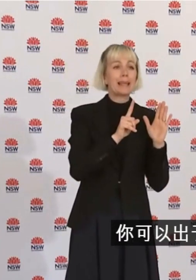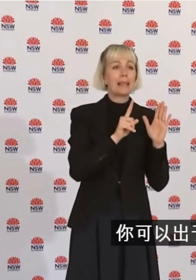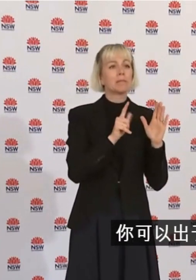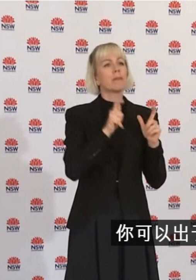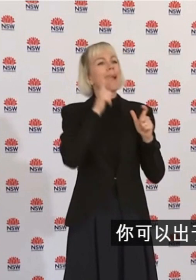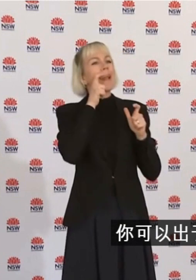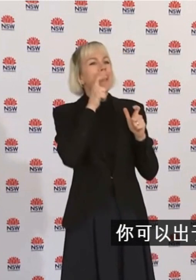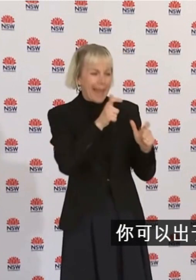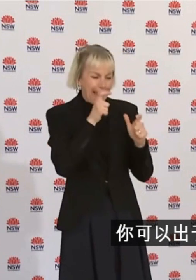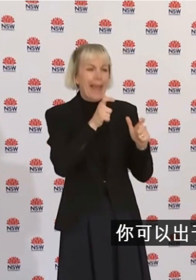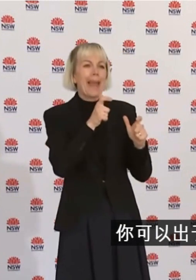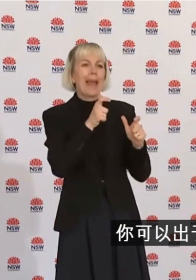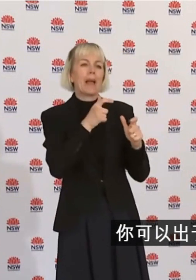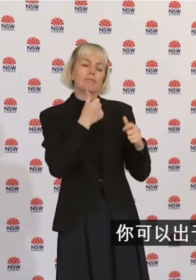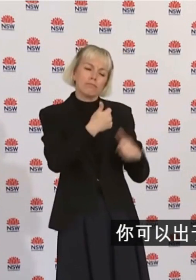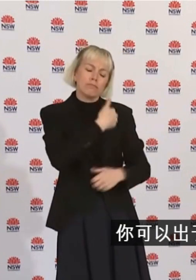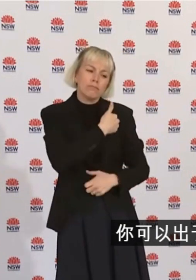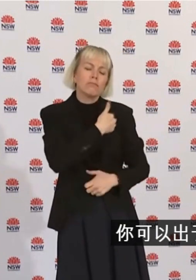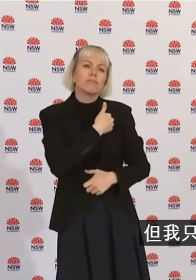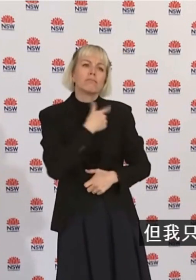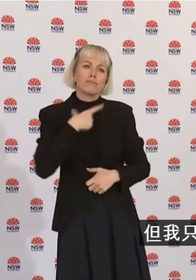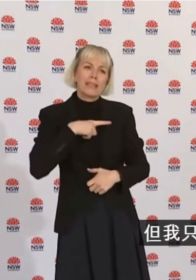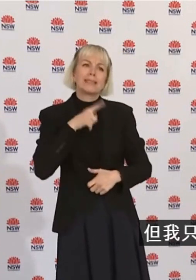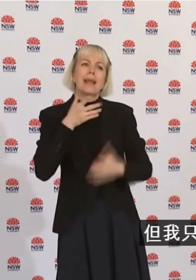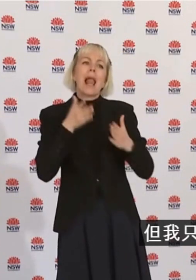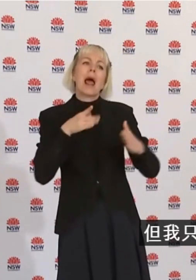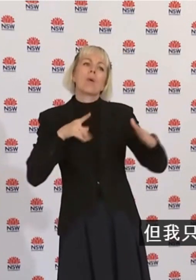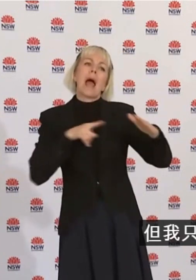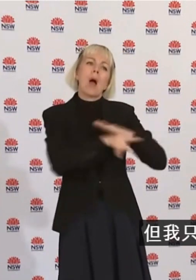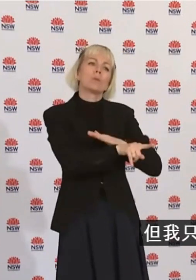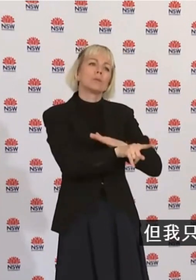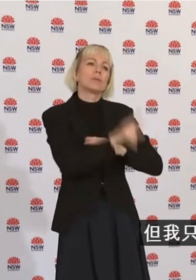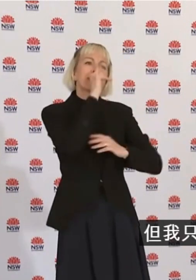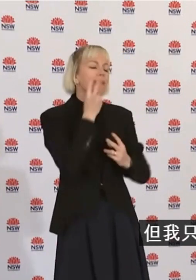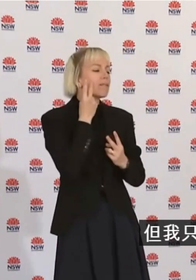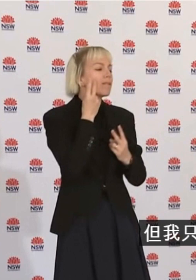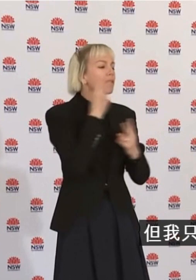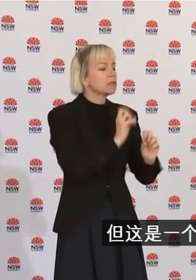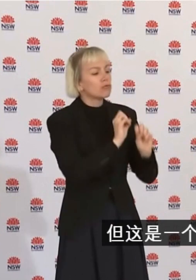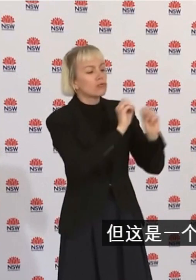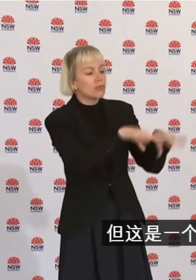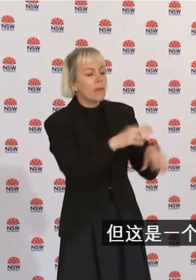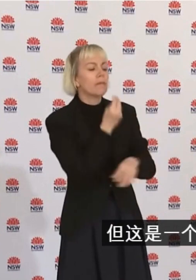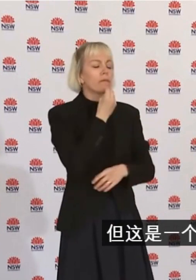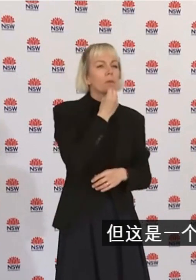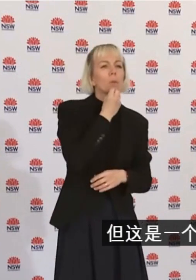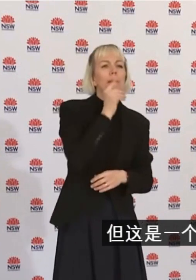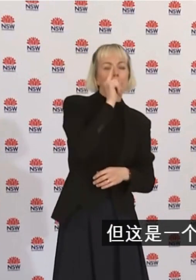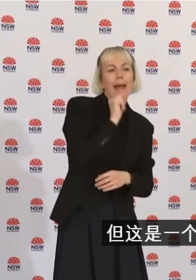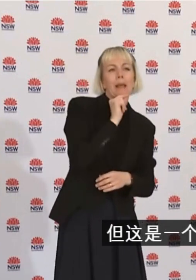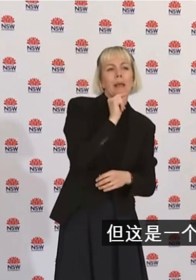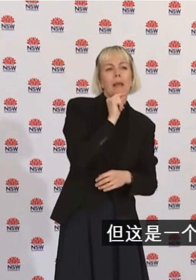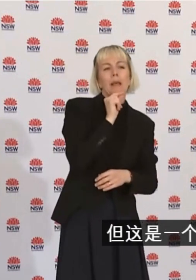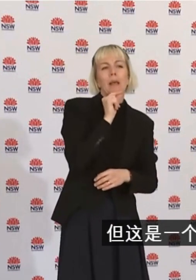can, for care and compassionate reasons, but I would just say that you can visit, but that's a very,